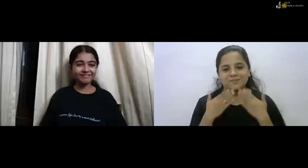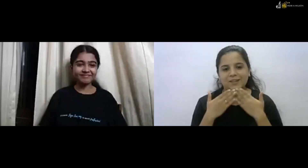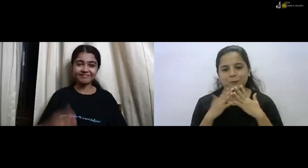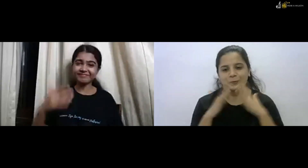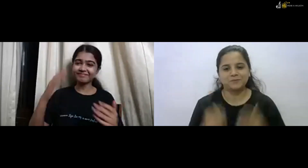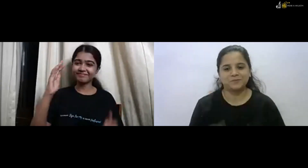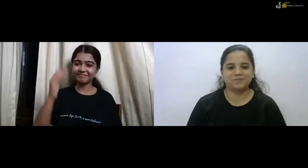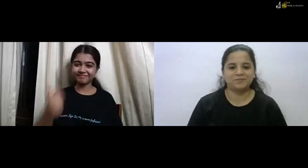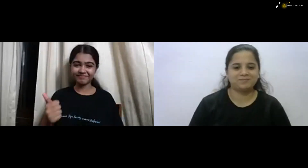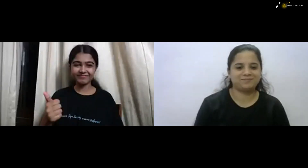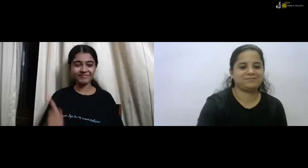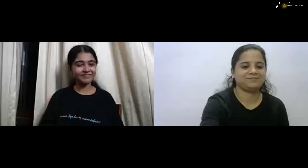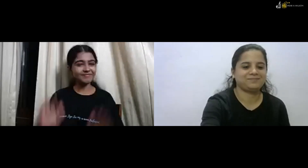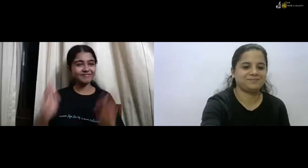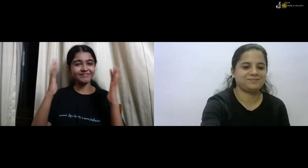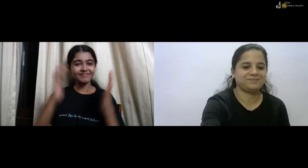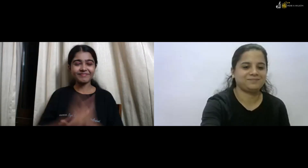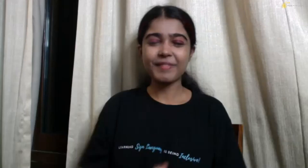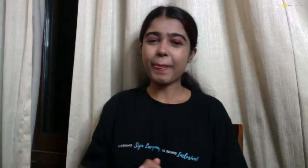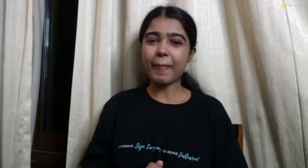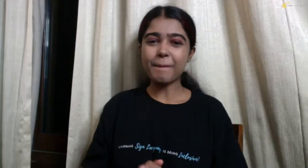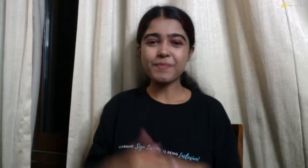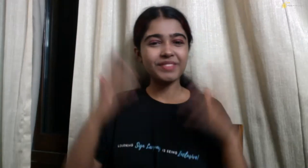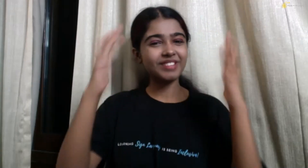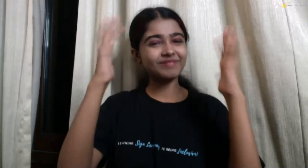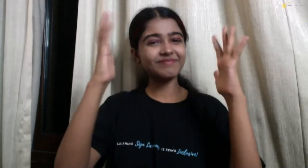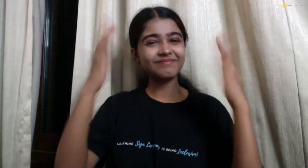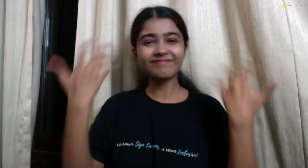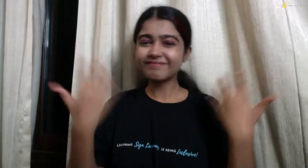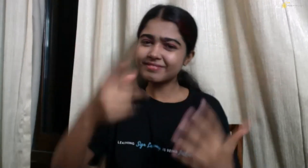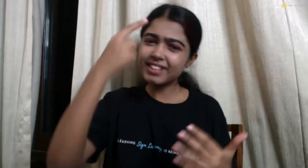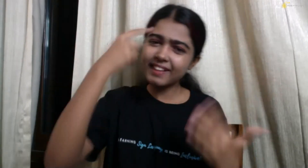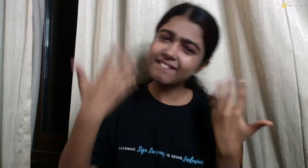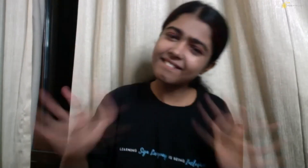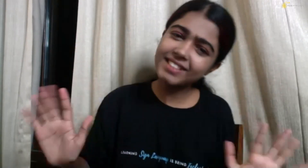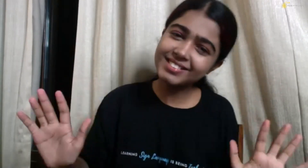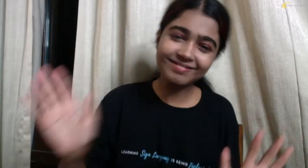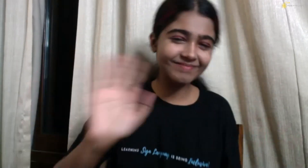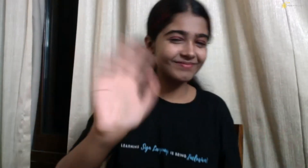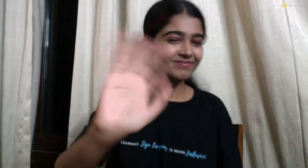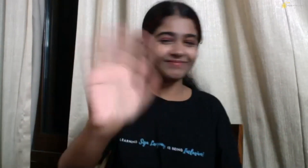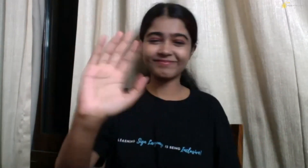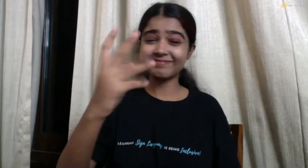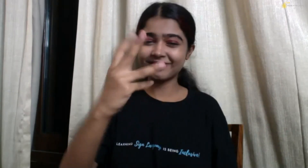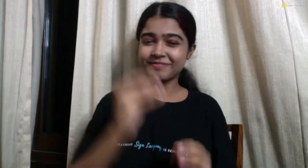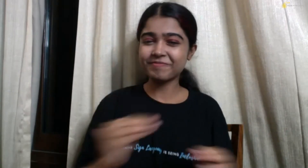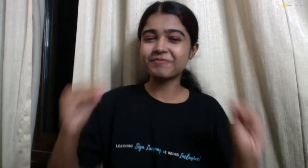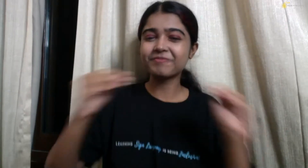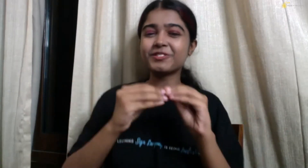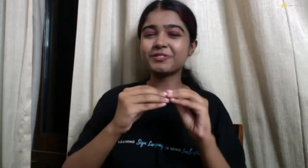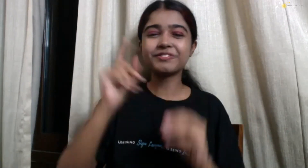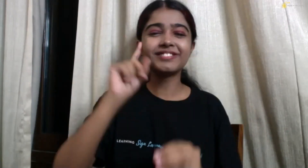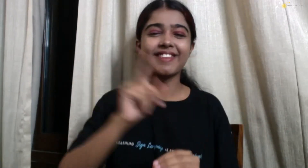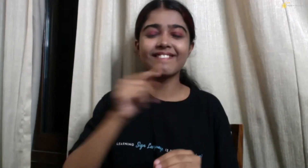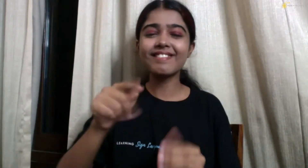experiences. Thank you so much. Perfect. Waving hands. So do you think that we're done